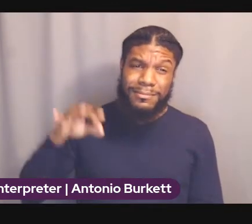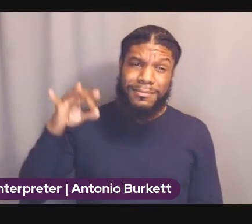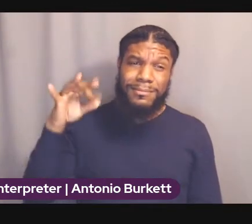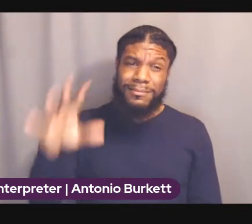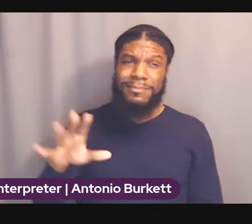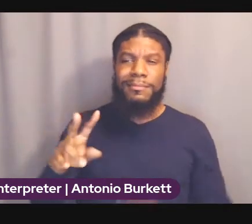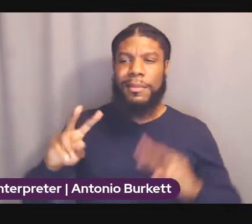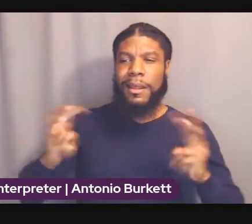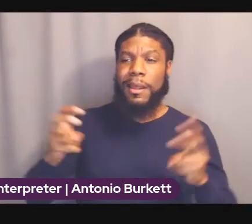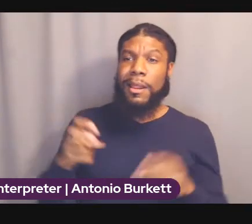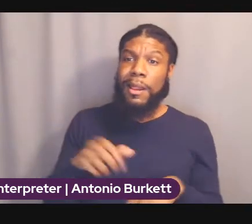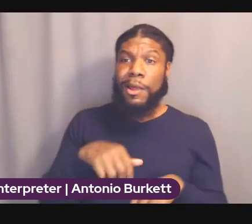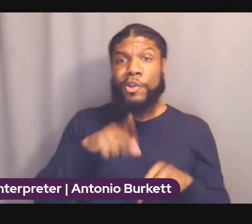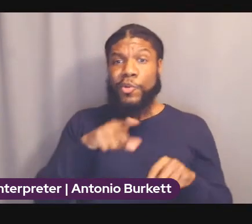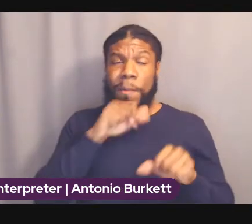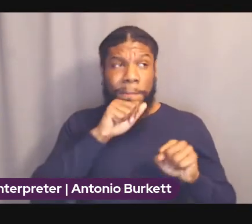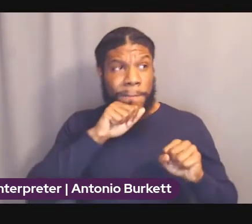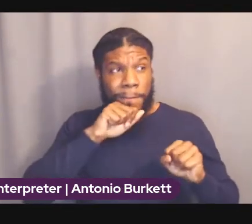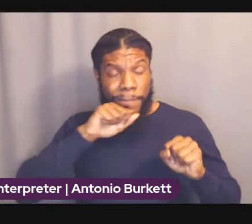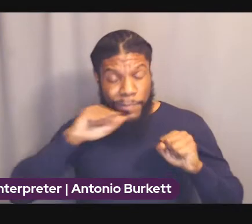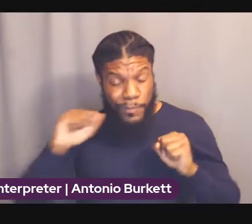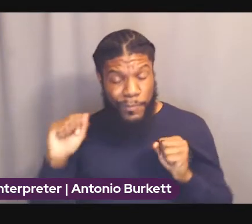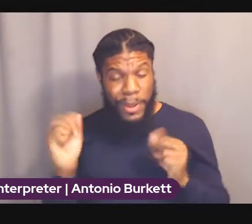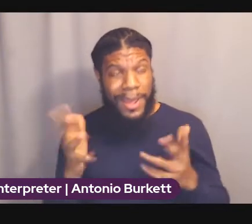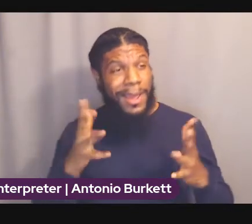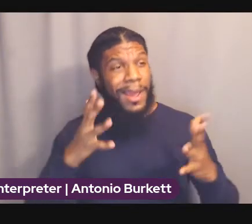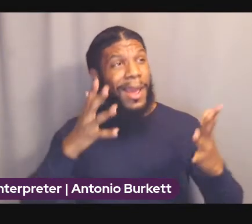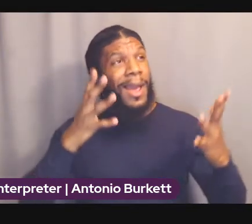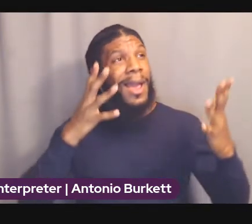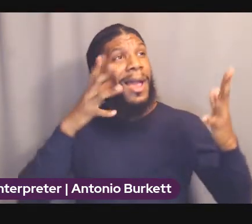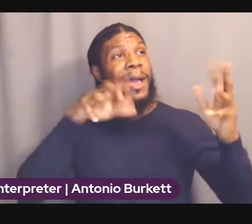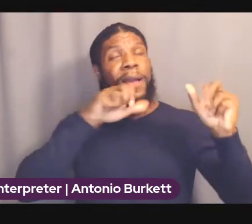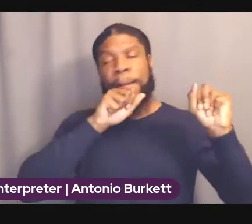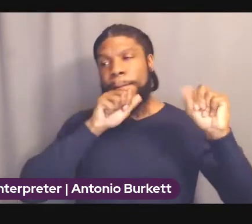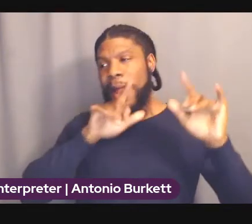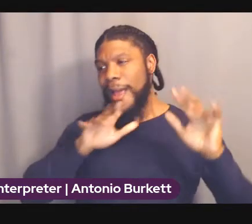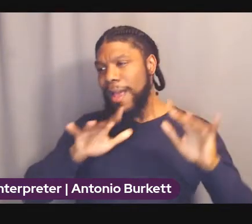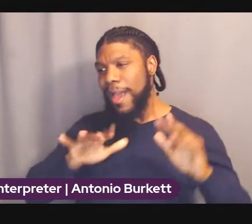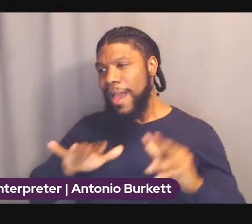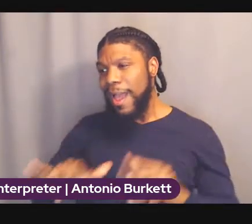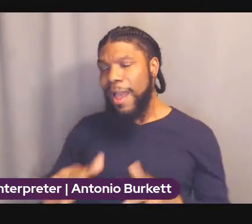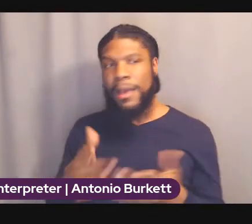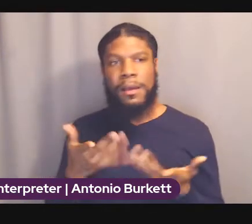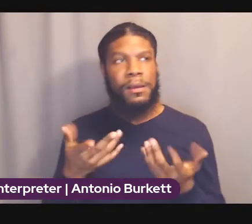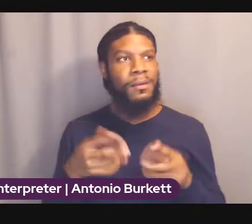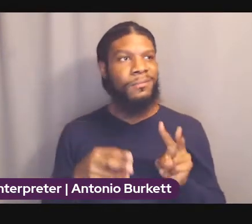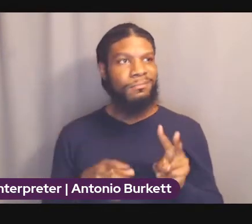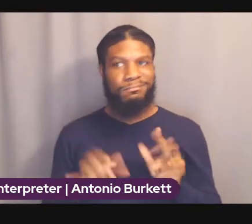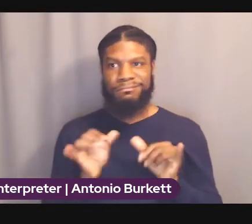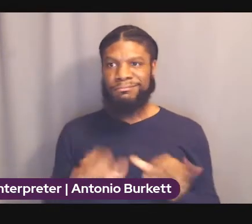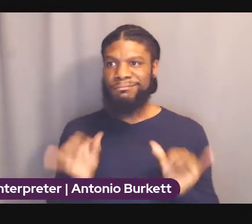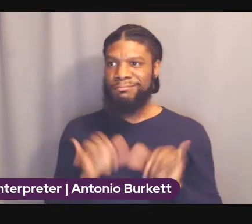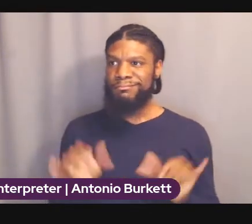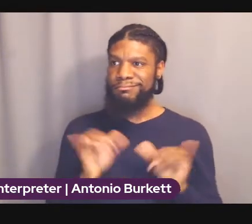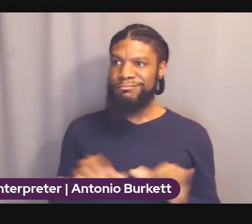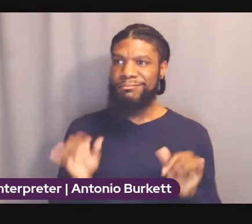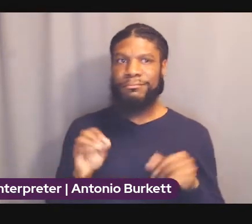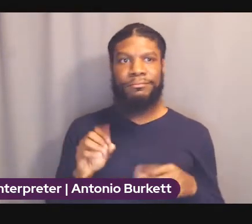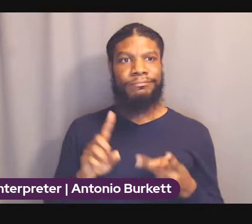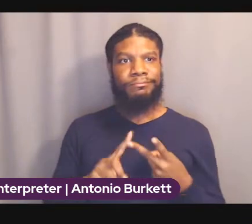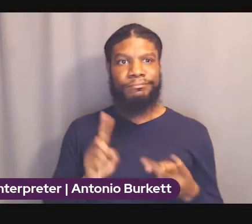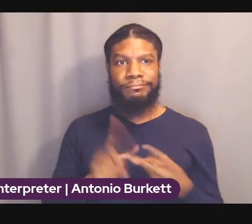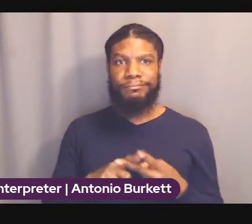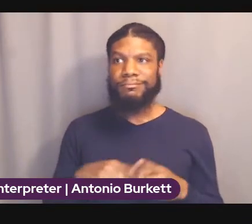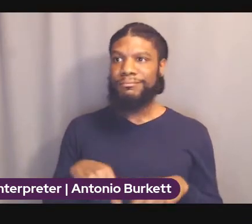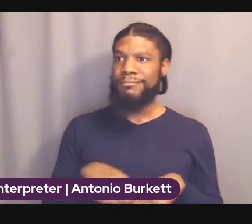up, praises come. When praises go up, blessings come down." They're tired of the "too blessed to be stressed" or "blessed